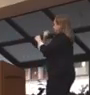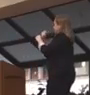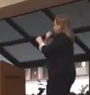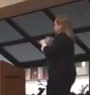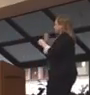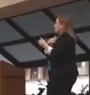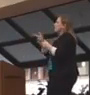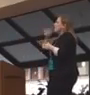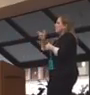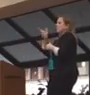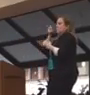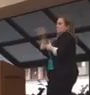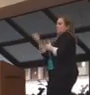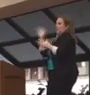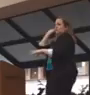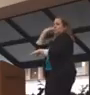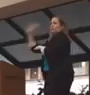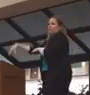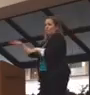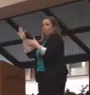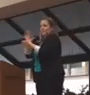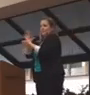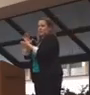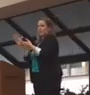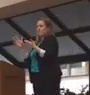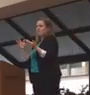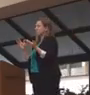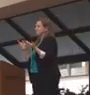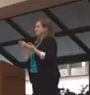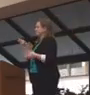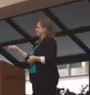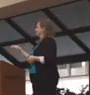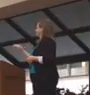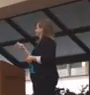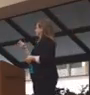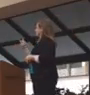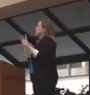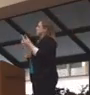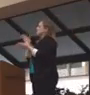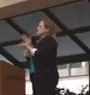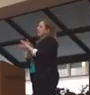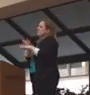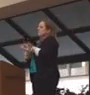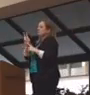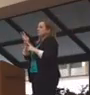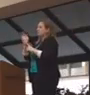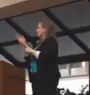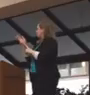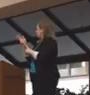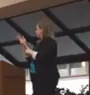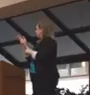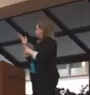running. But as we watch the statistics of these blogs, most people don't watch them all the way